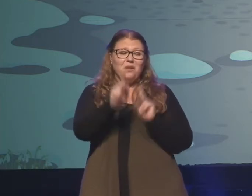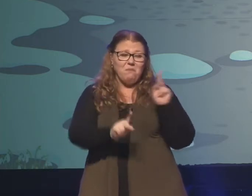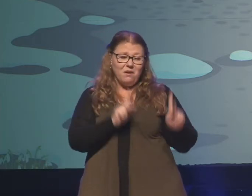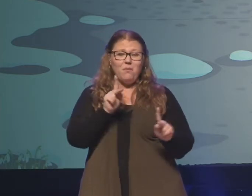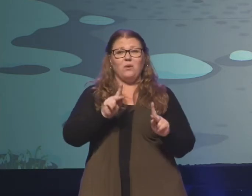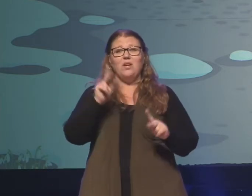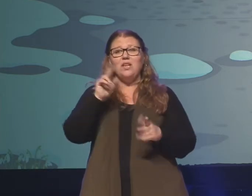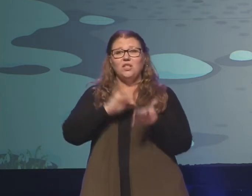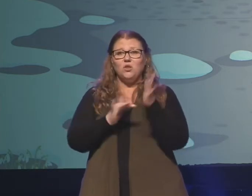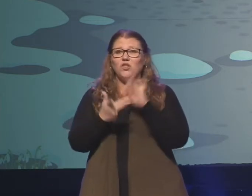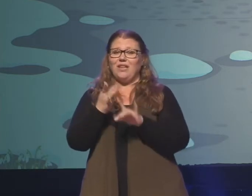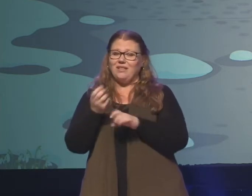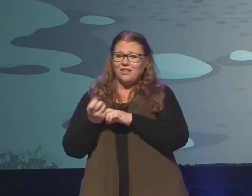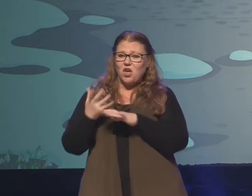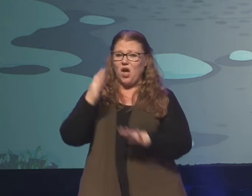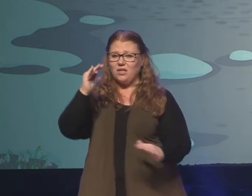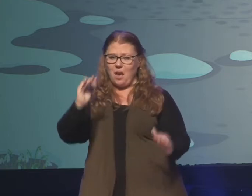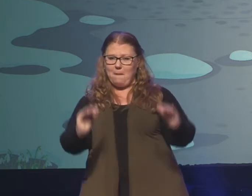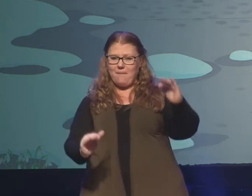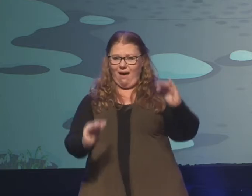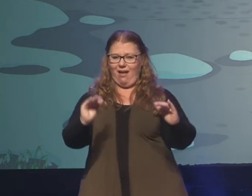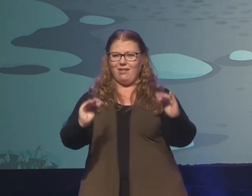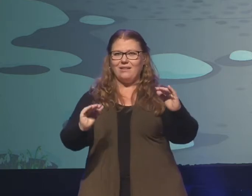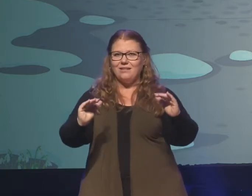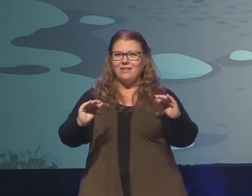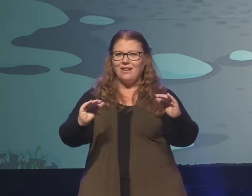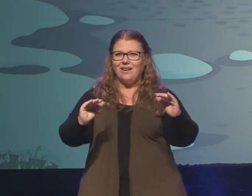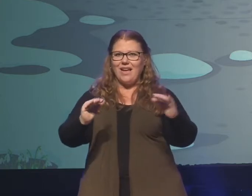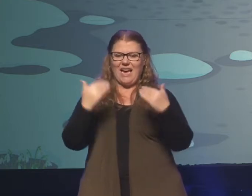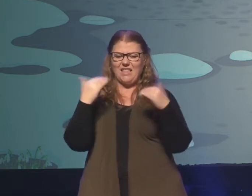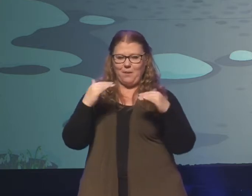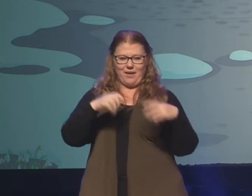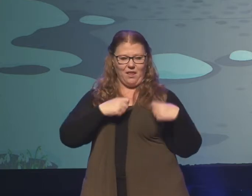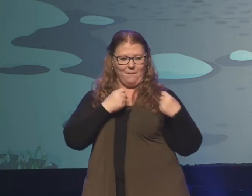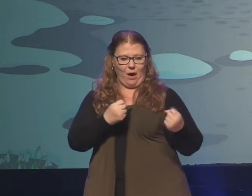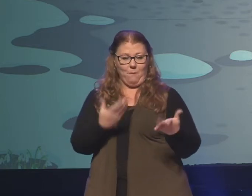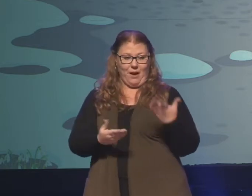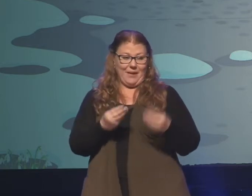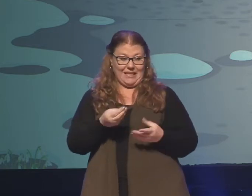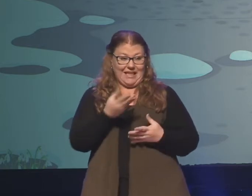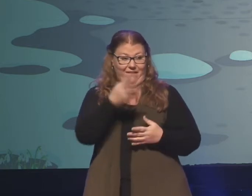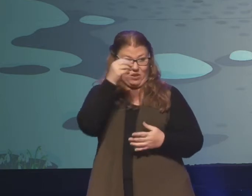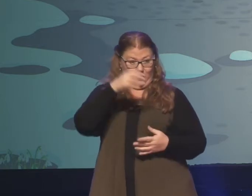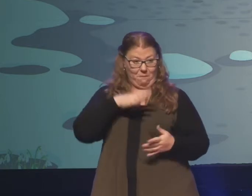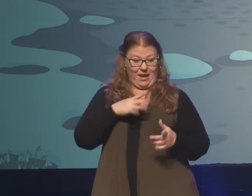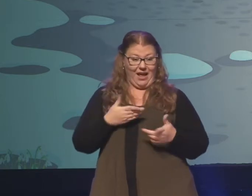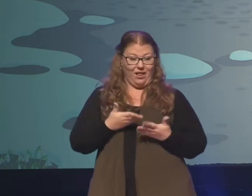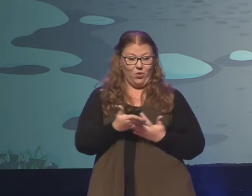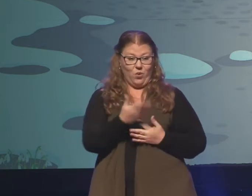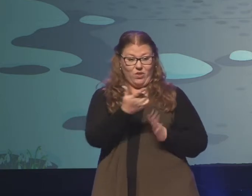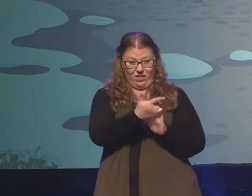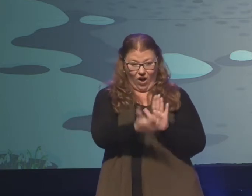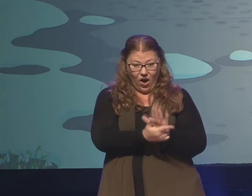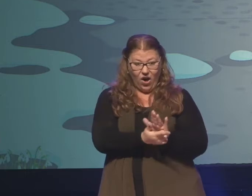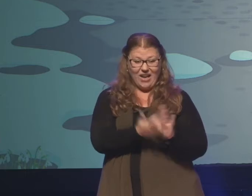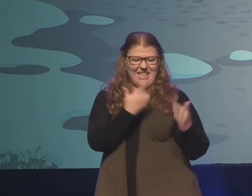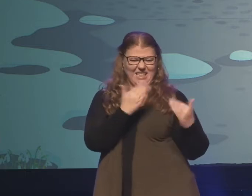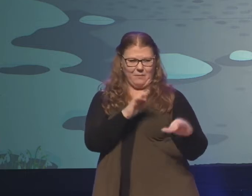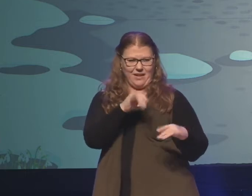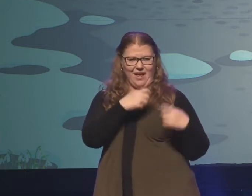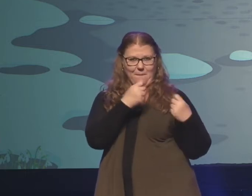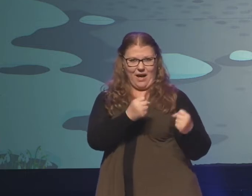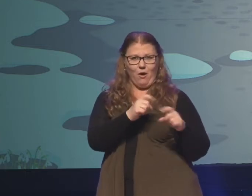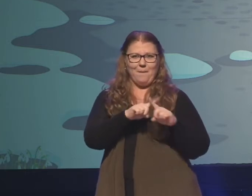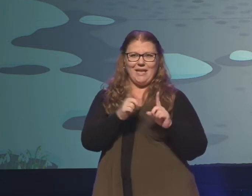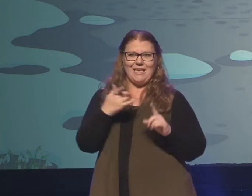balancing things here. He's limiting the power that exists, even though it might be given to a man through the law. He's limiting that power, but he's